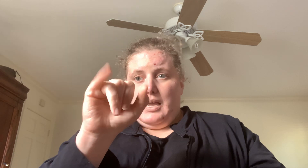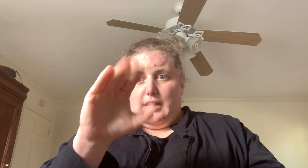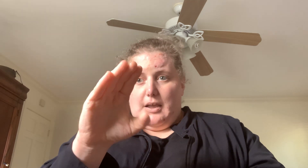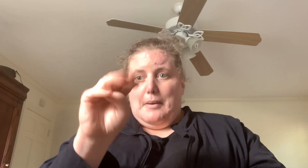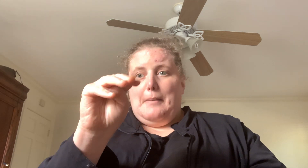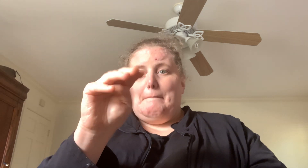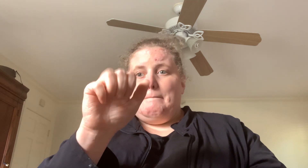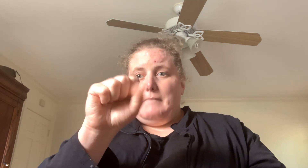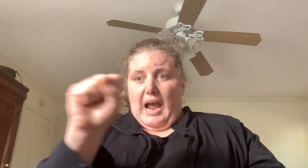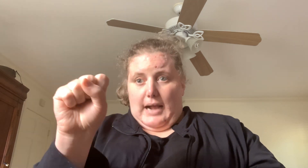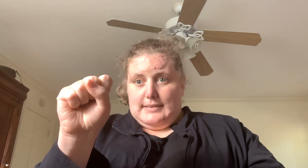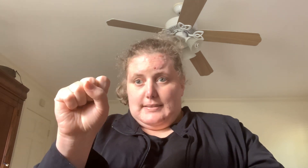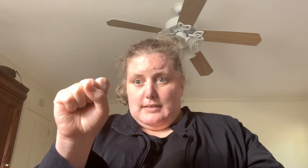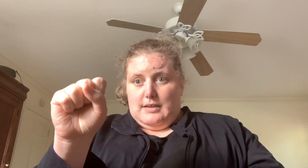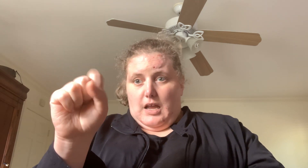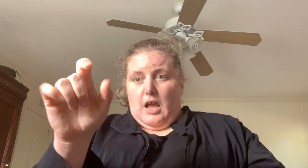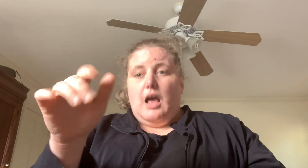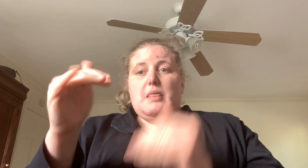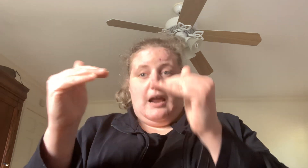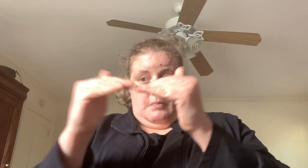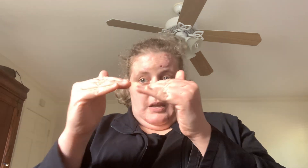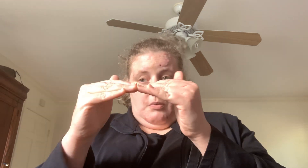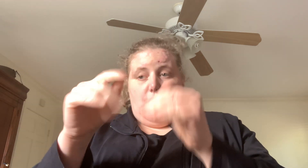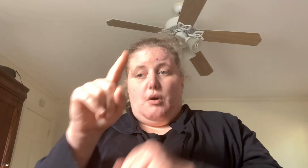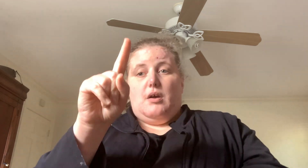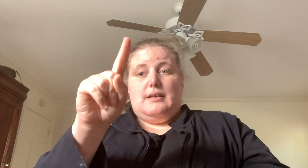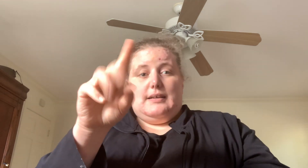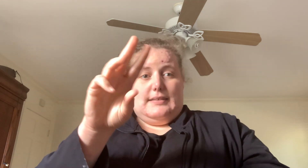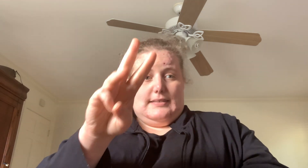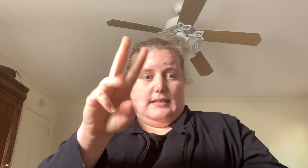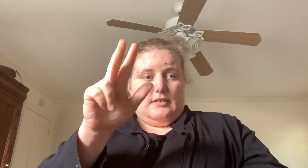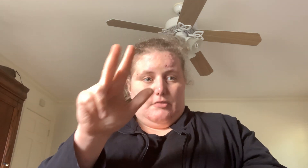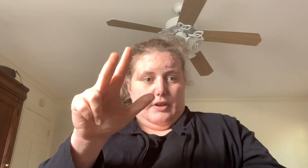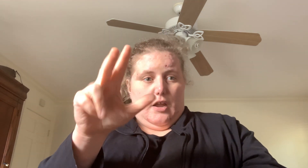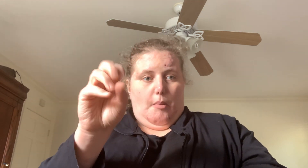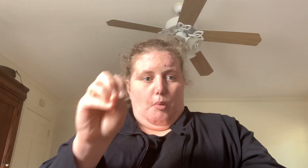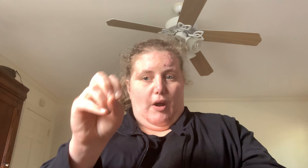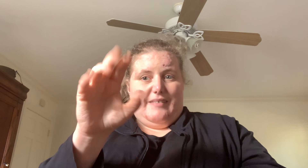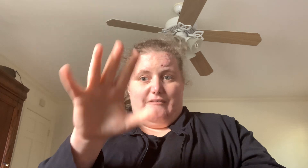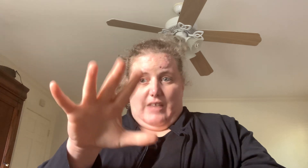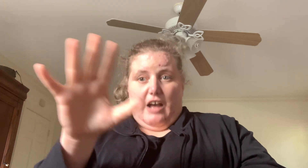63.55 grams. And I got that from the periodic table.